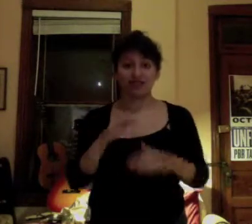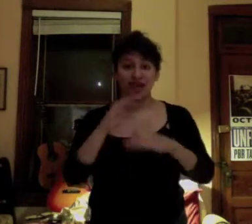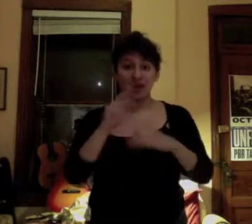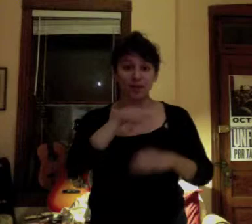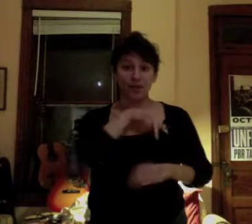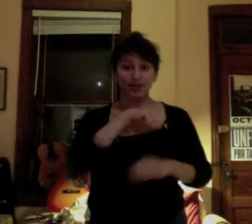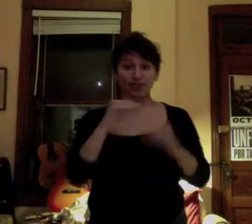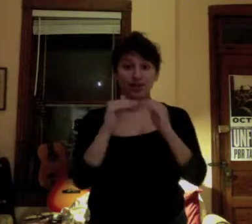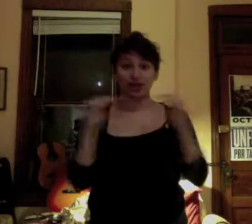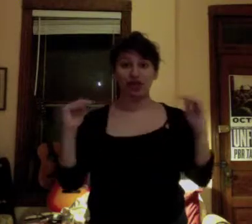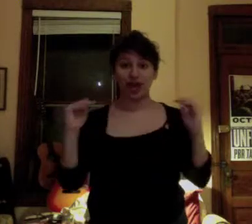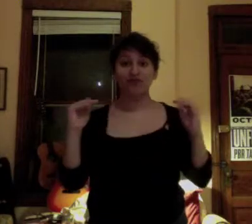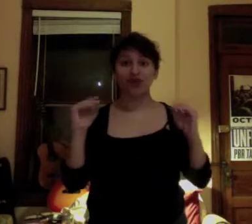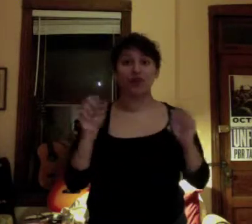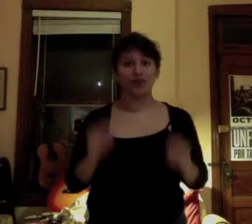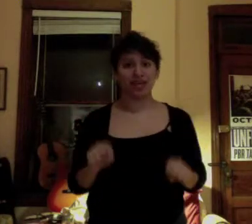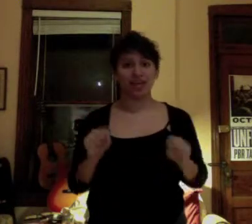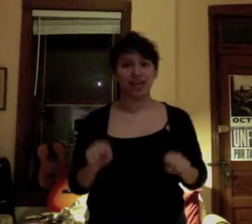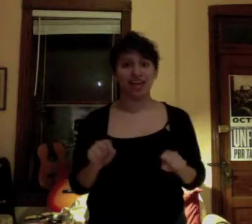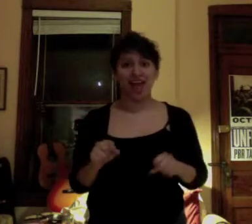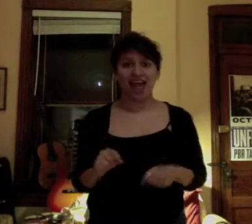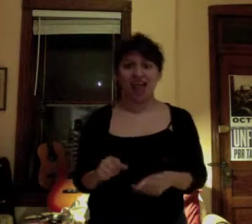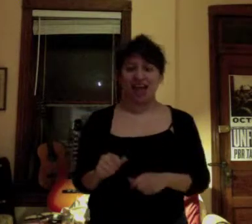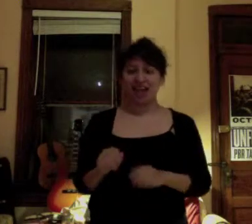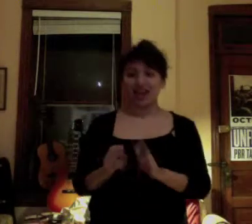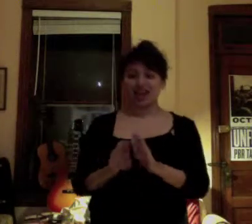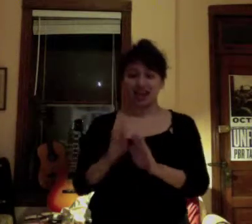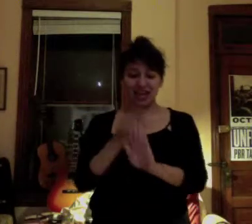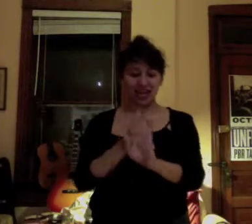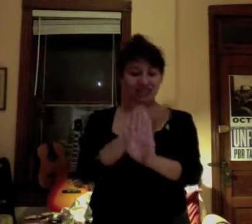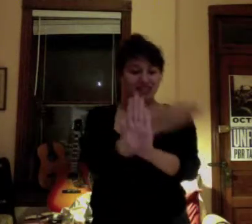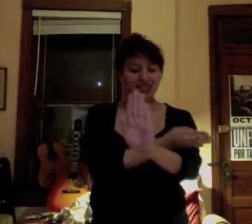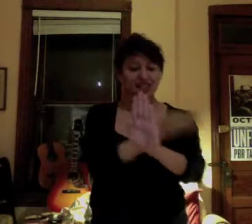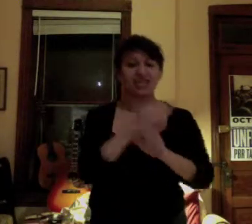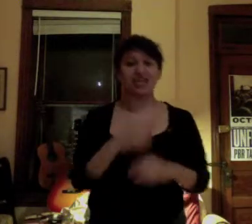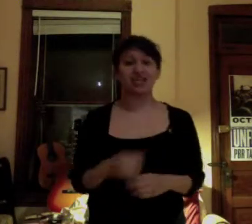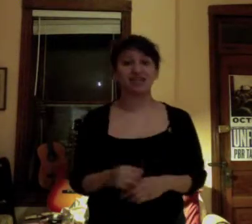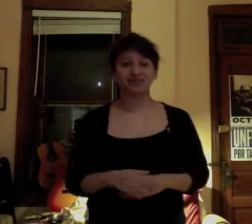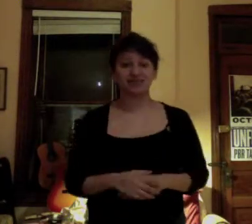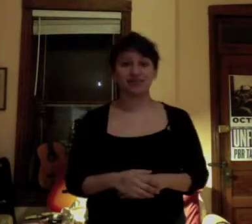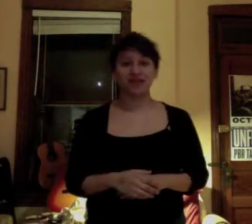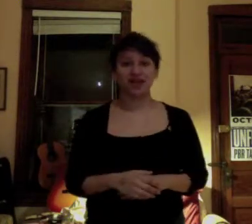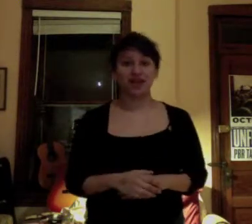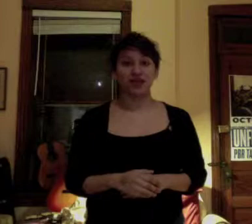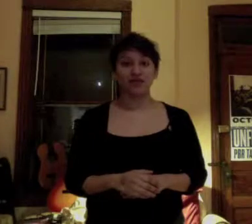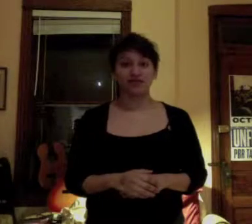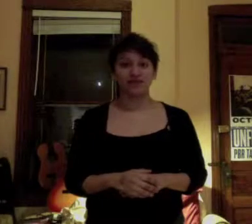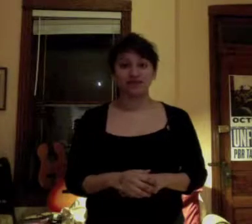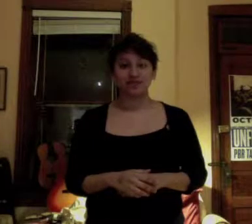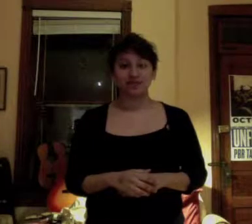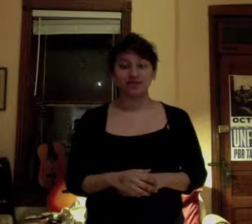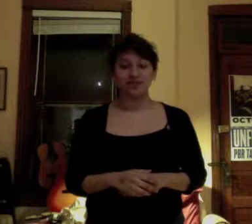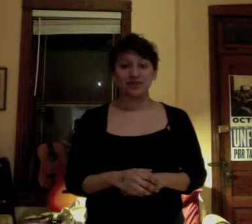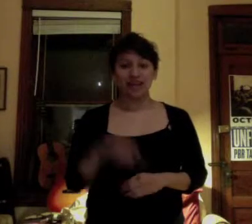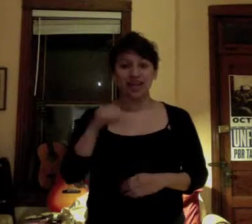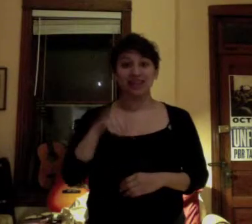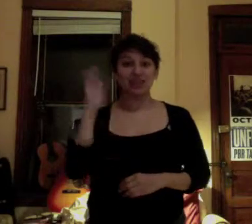main resources used to formulate this presentation, which I highly recommend, include an audio program